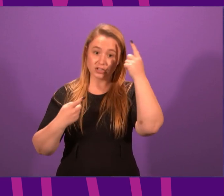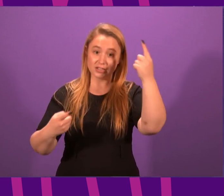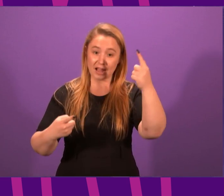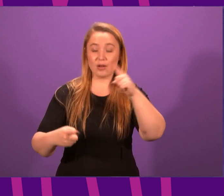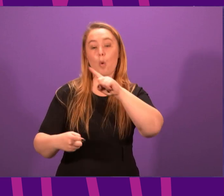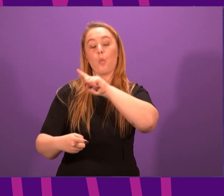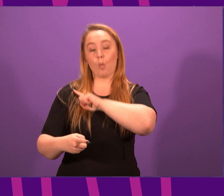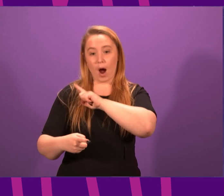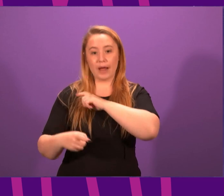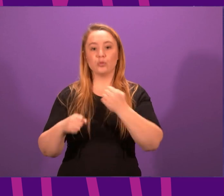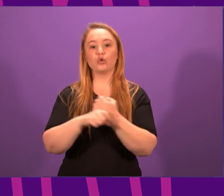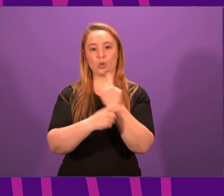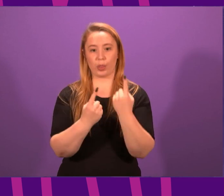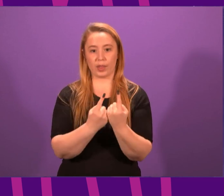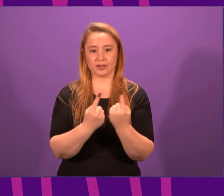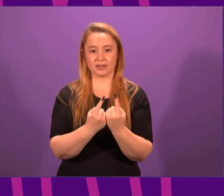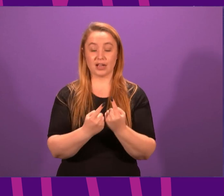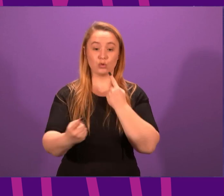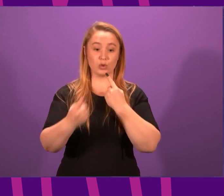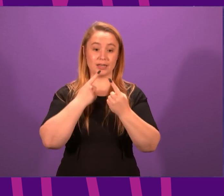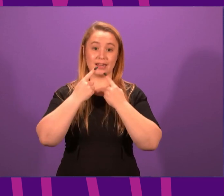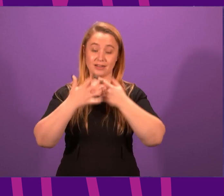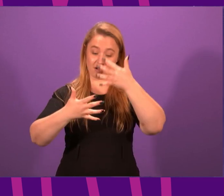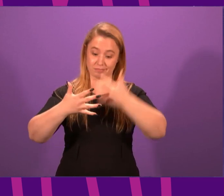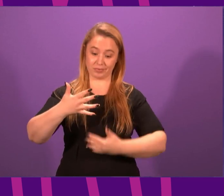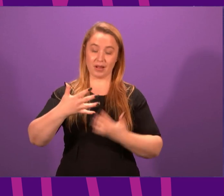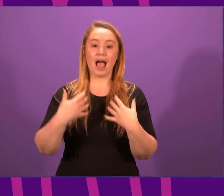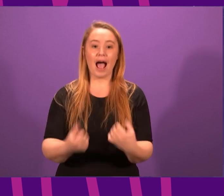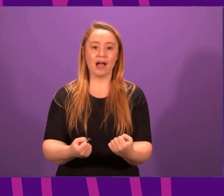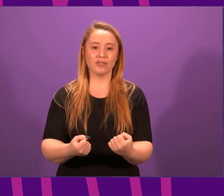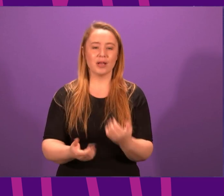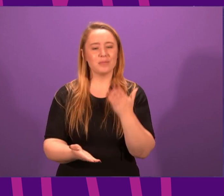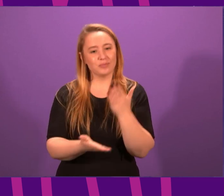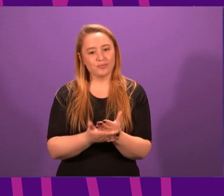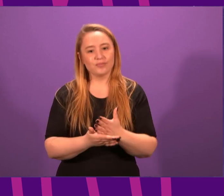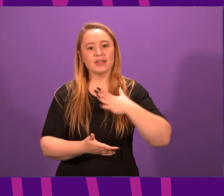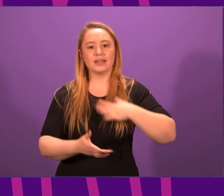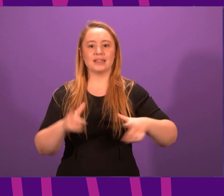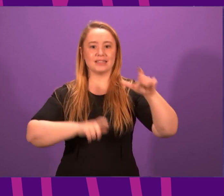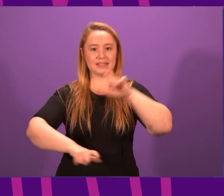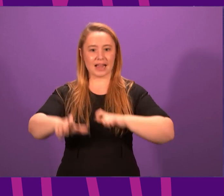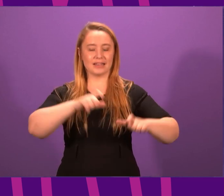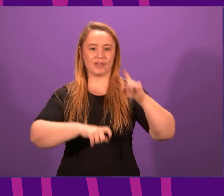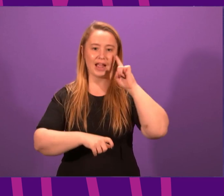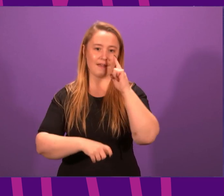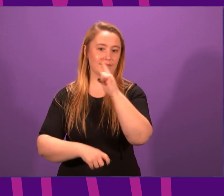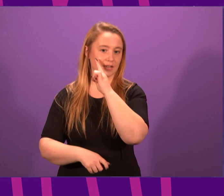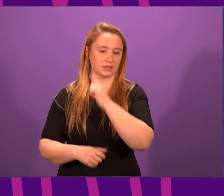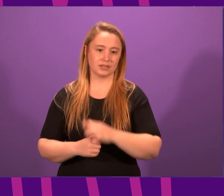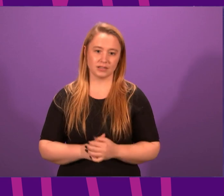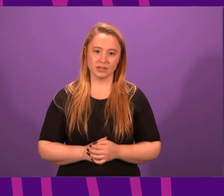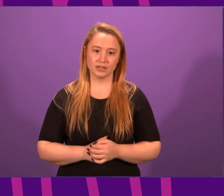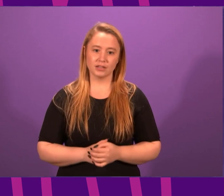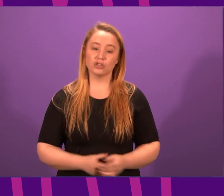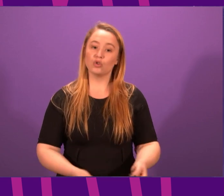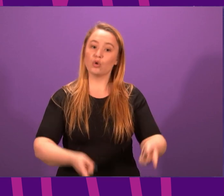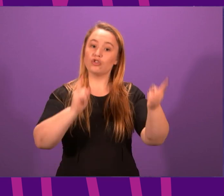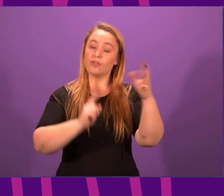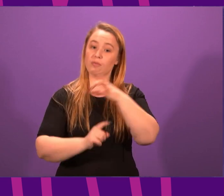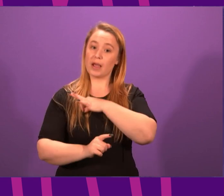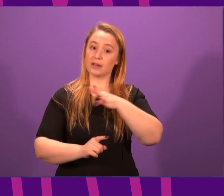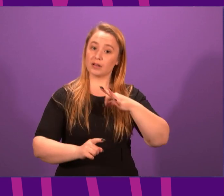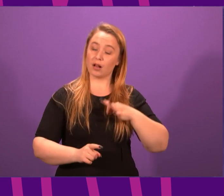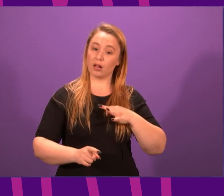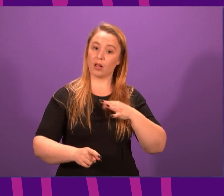have talked about data, but actually we need to see the scientific evidence. And I welcome the commentary from the Chief Medical